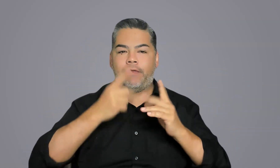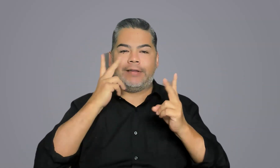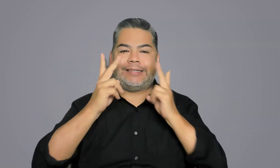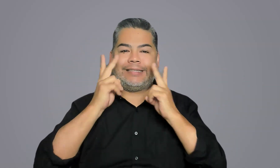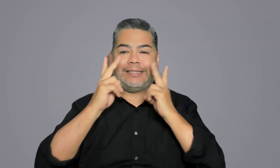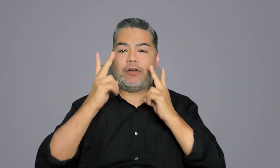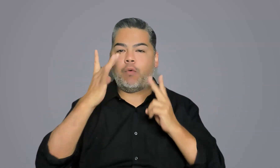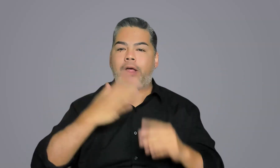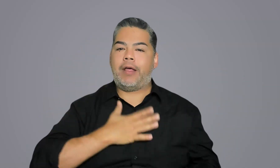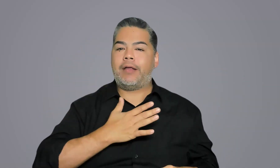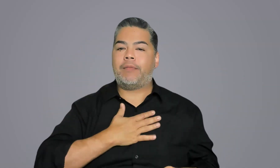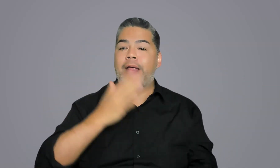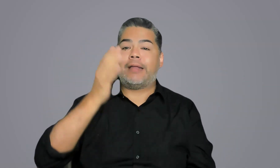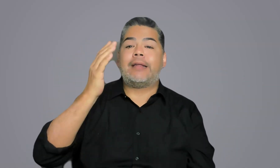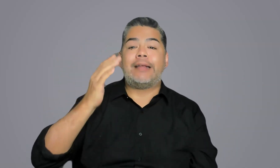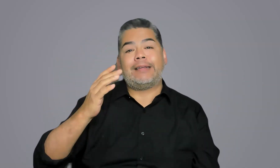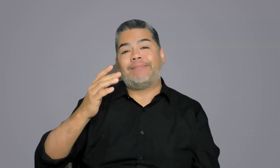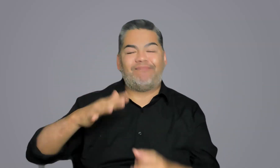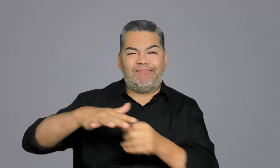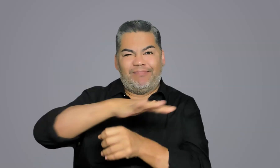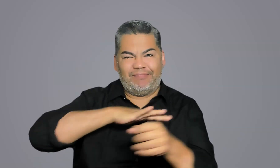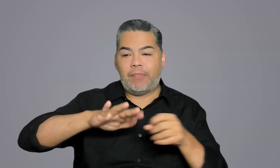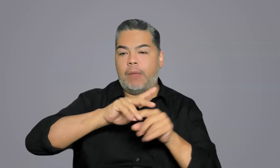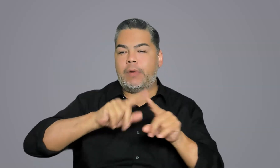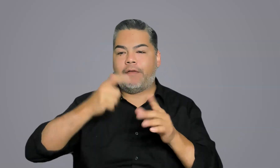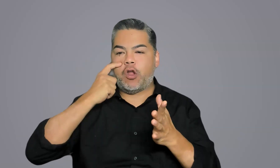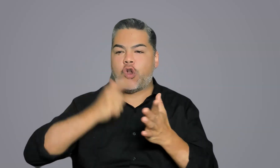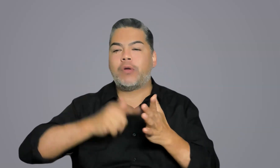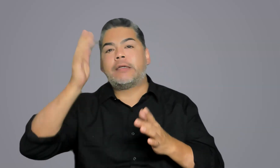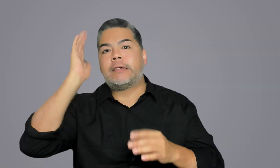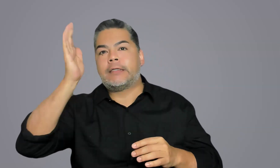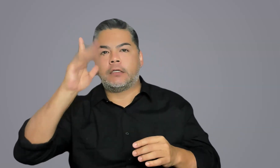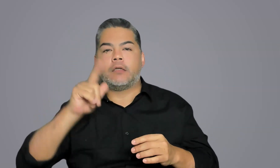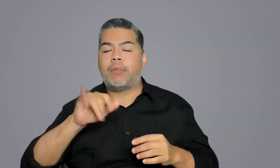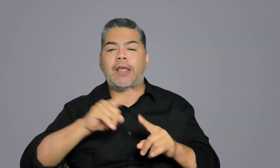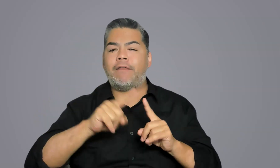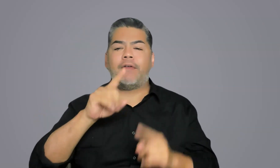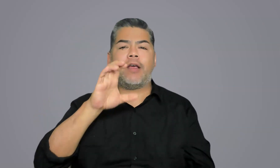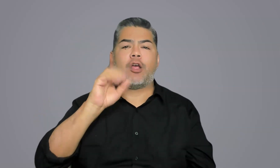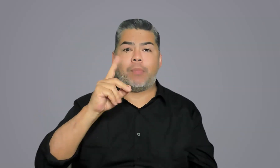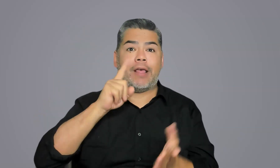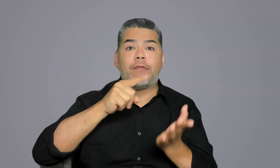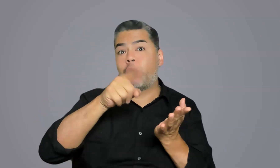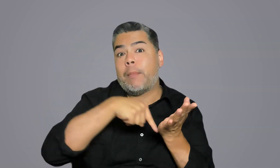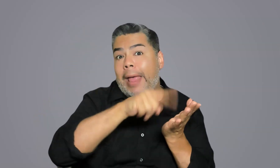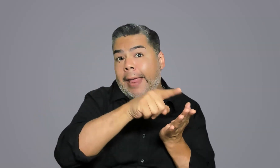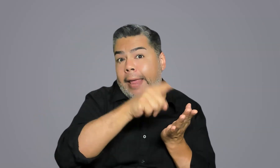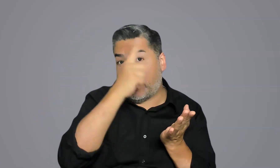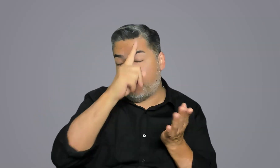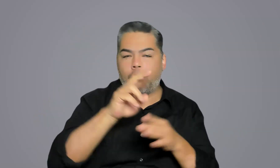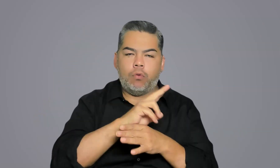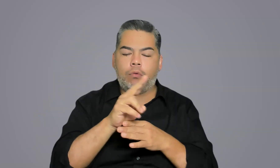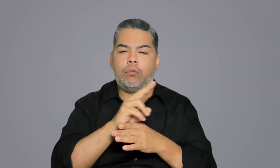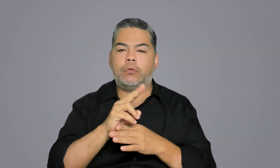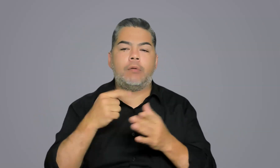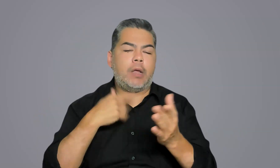about it in the presentation. But there are lots of alternatives. There's lots of companies out there that can offer paid for versions as well. my piece of advice